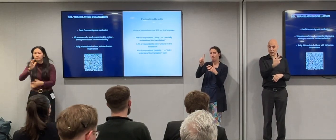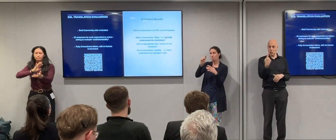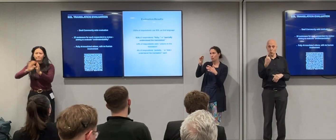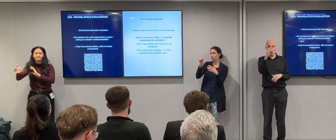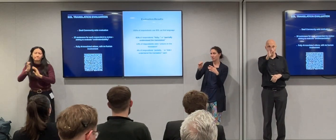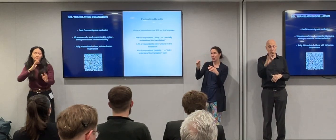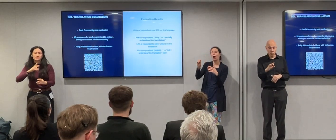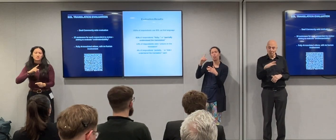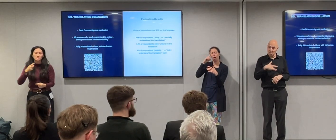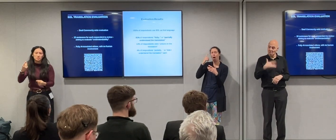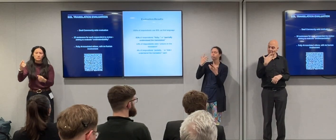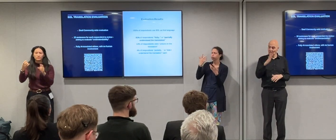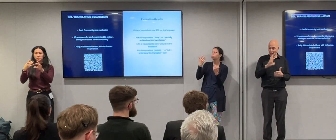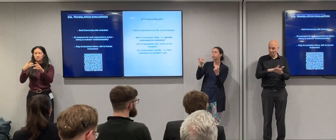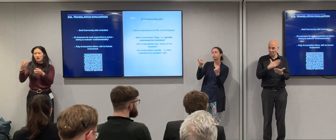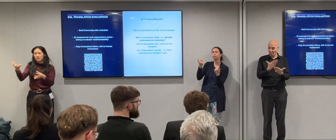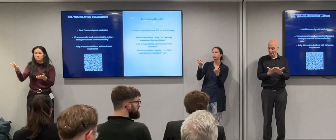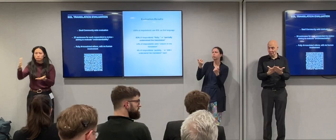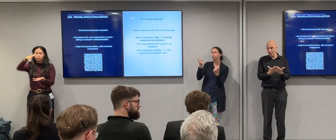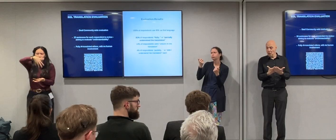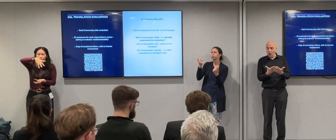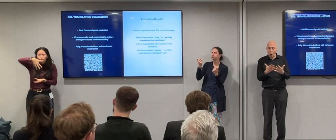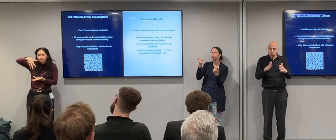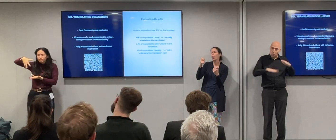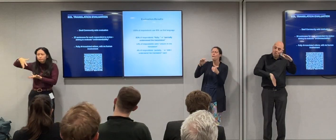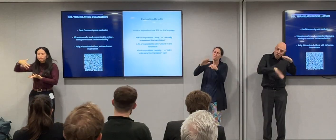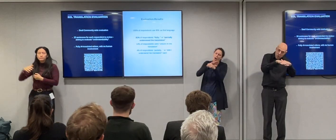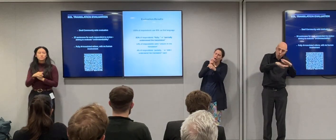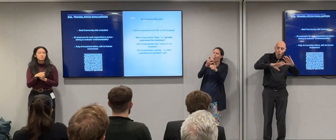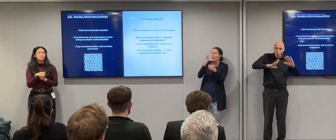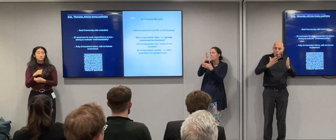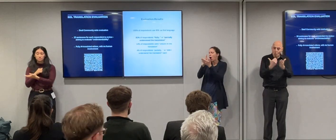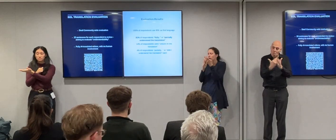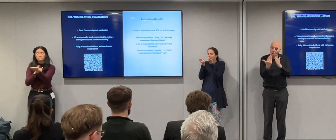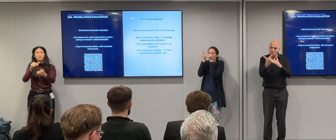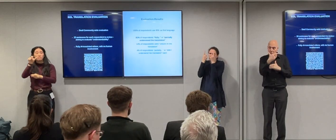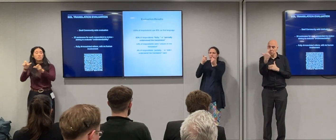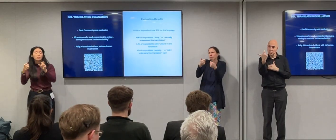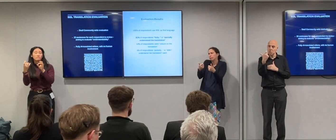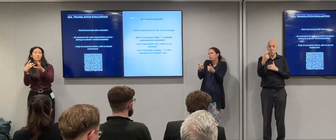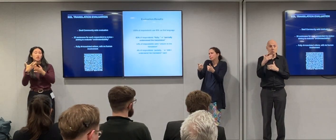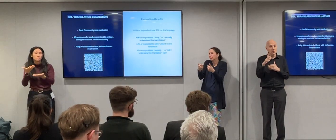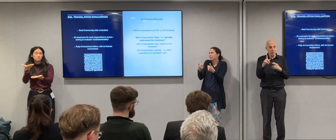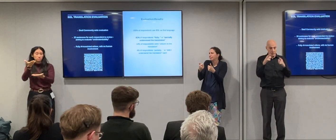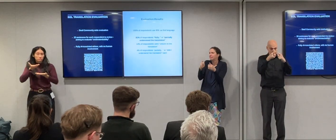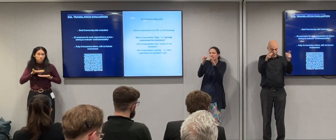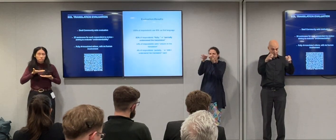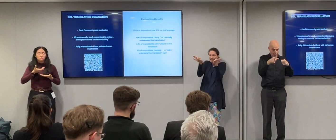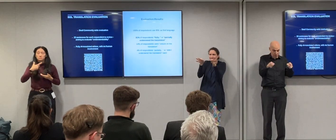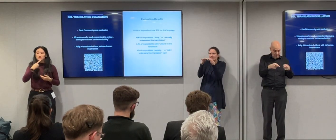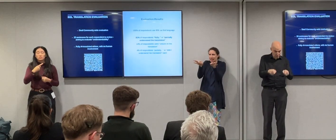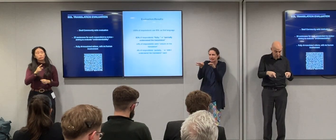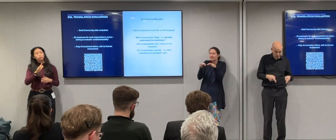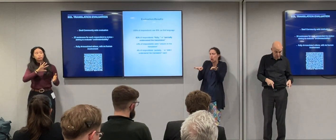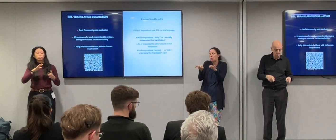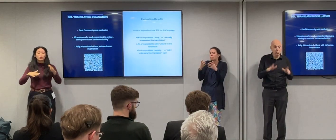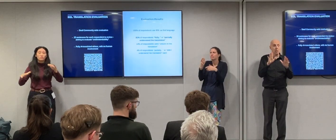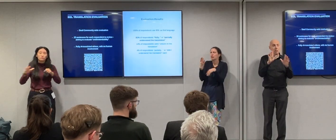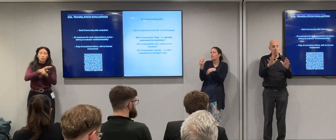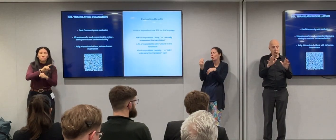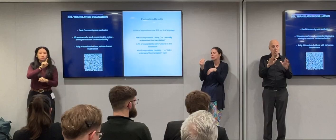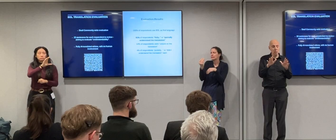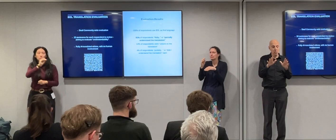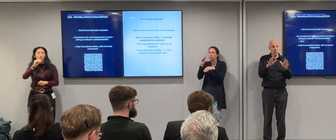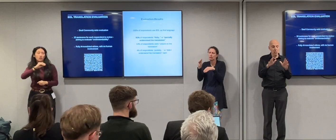have found the translations to be either fully or partially understood. So that's sentence by sentence. 14% of them